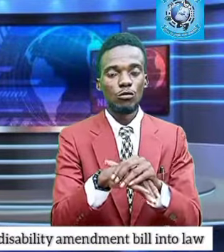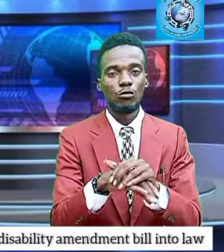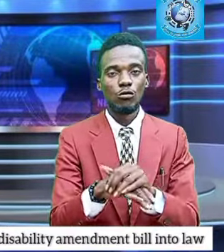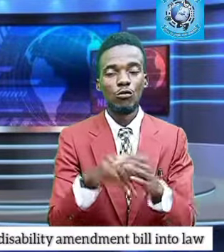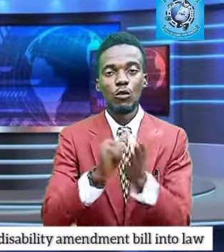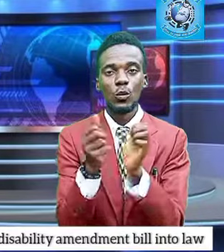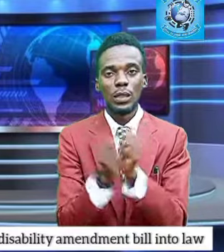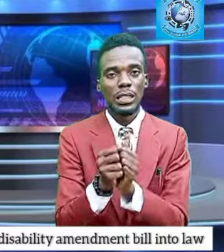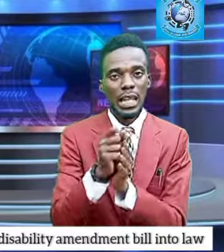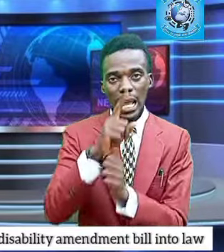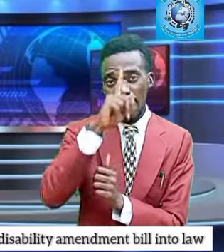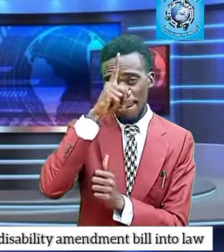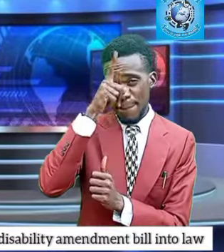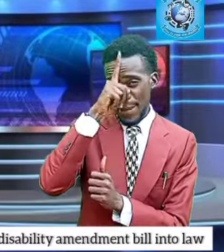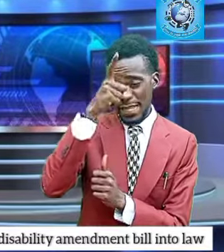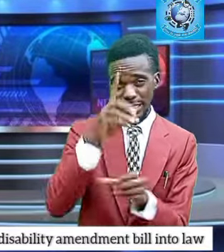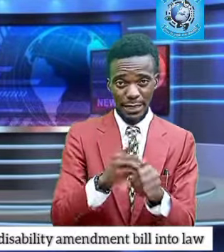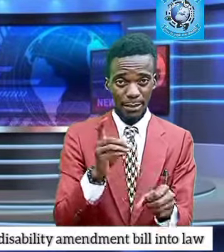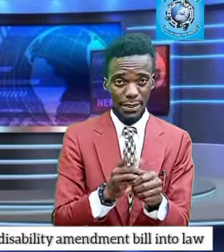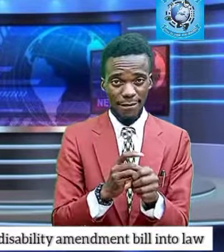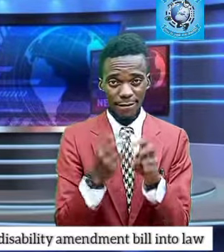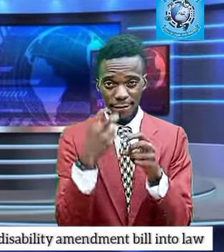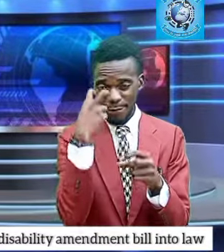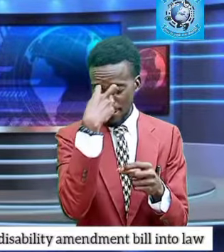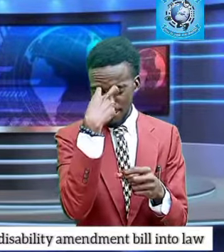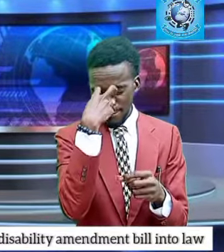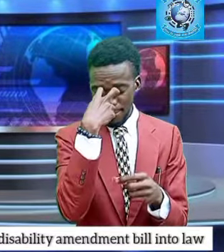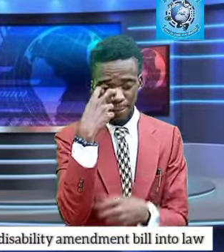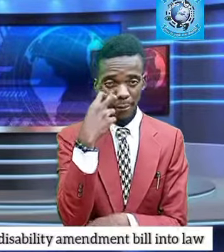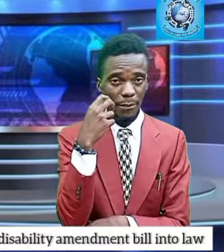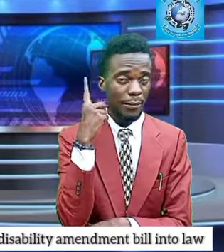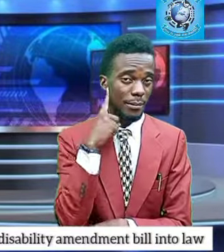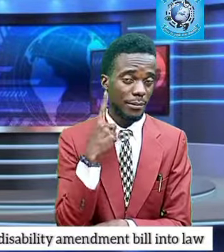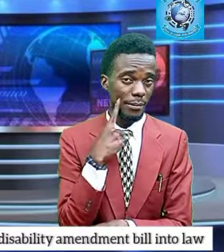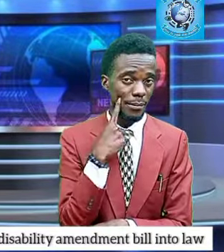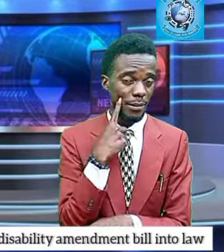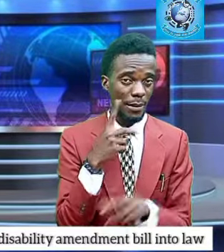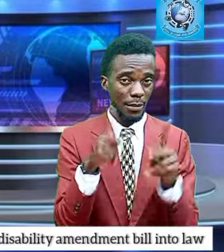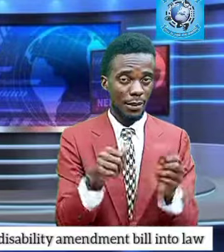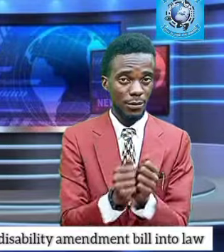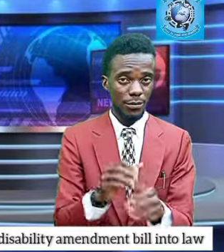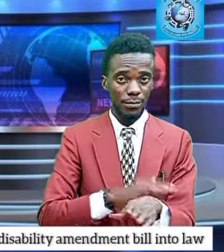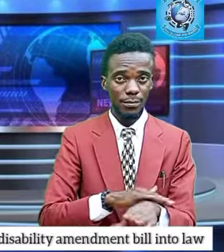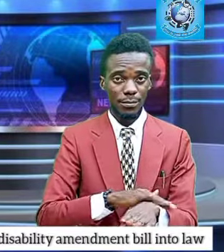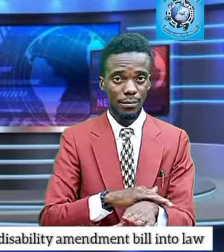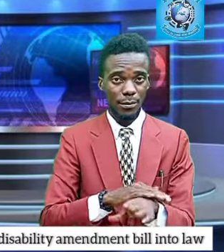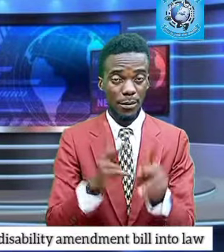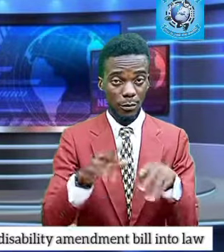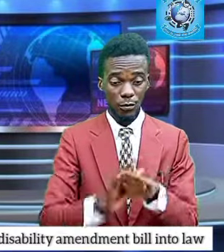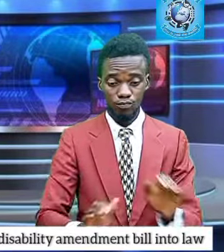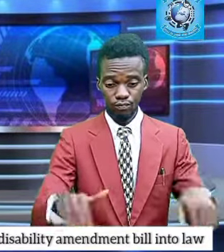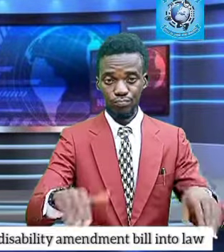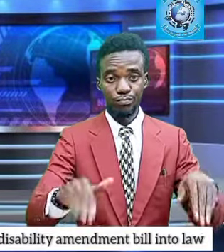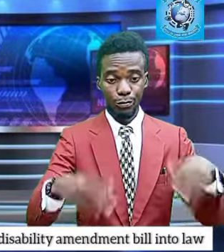intellectual disability, people with vision impairment, hearing impairment, persons with albinism, persons on wheelchair,